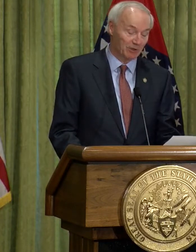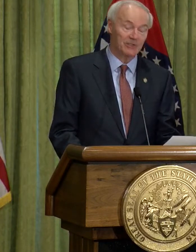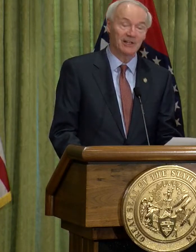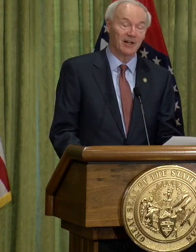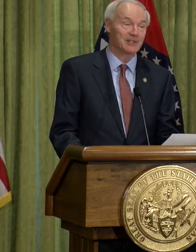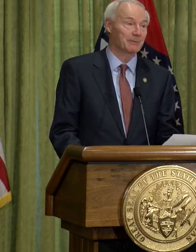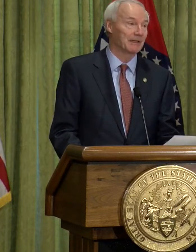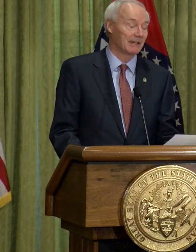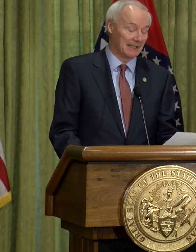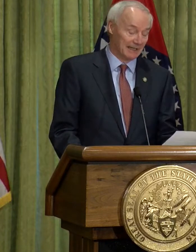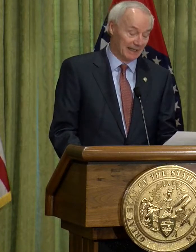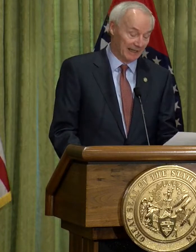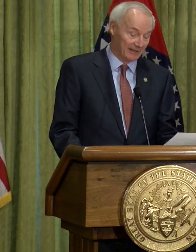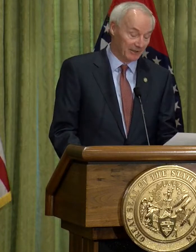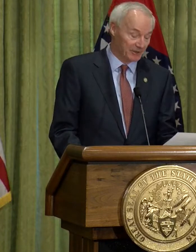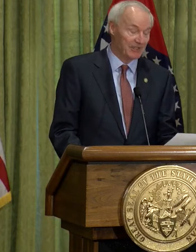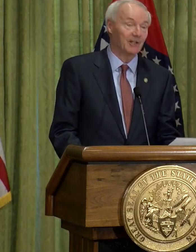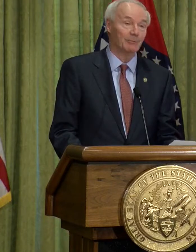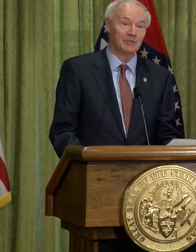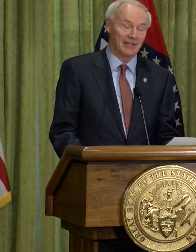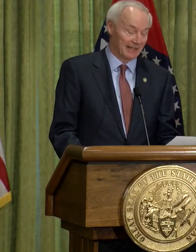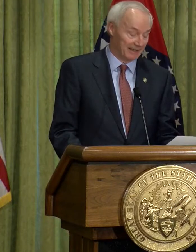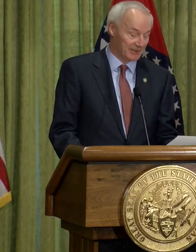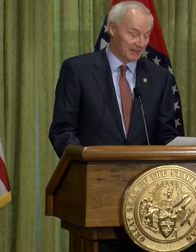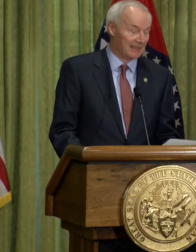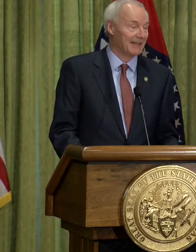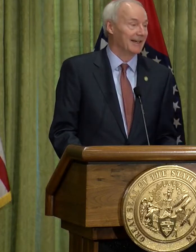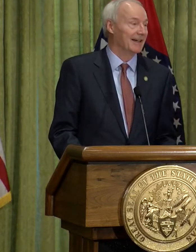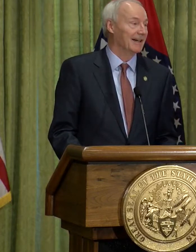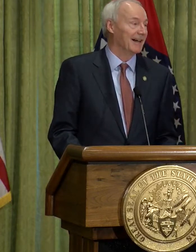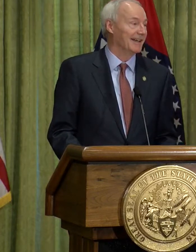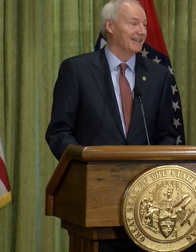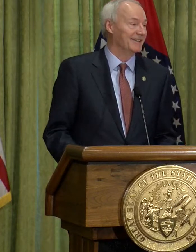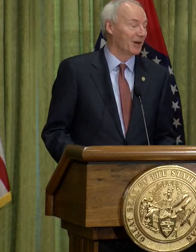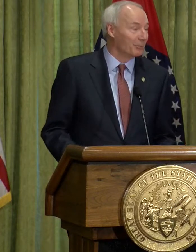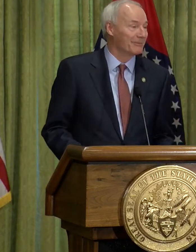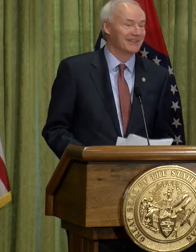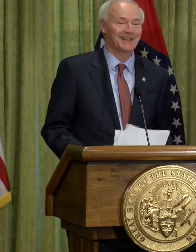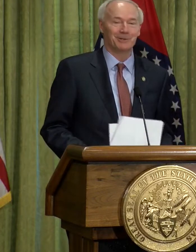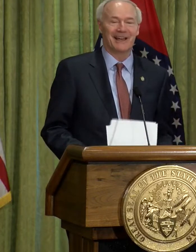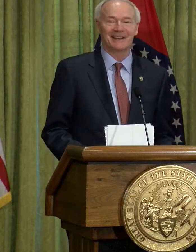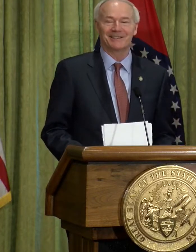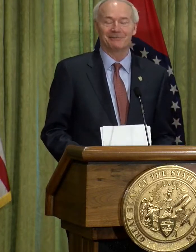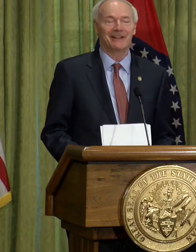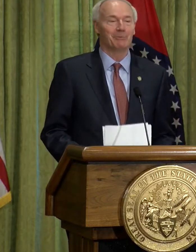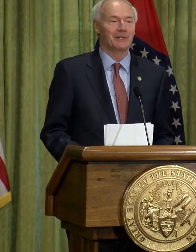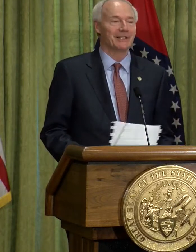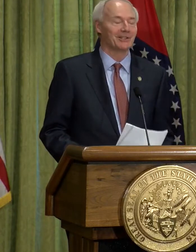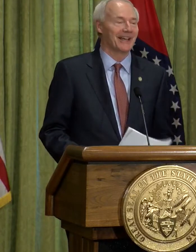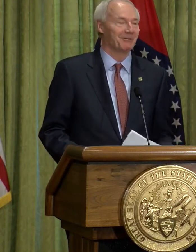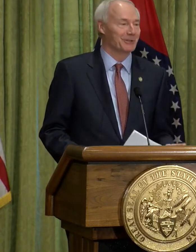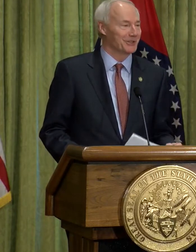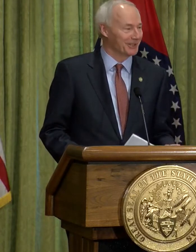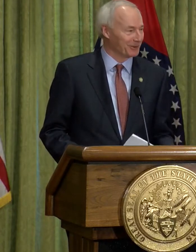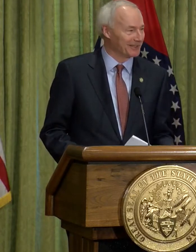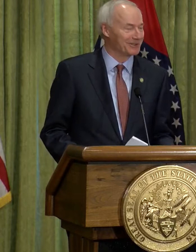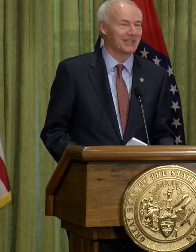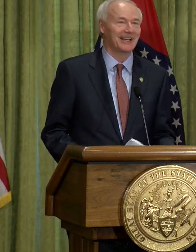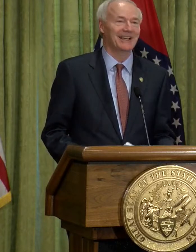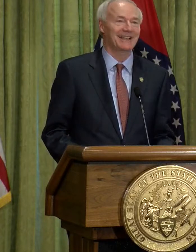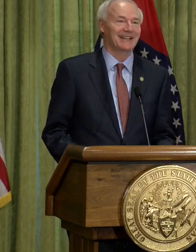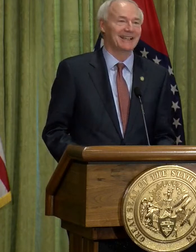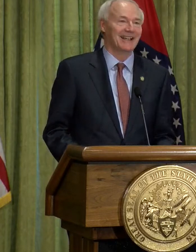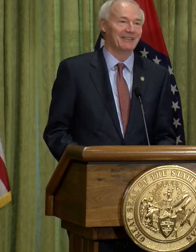care workers in hospital and nursing home settings. I hope that they will act favorably on that. We should know